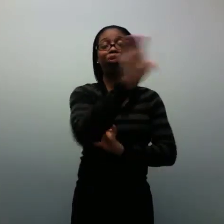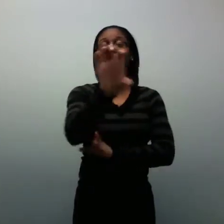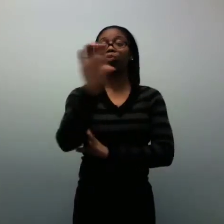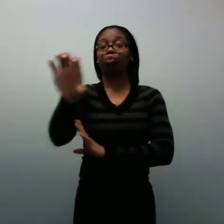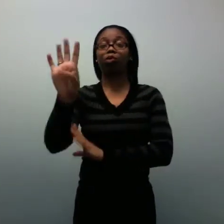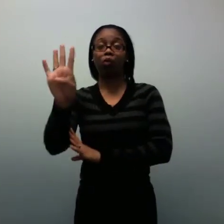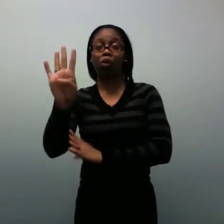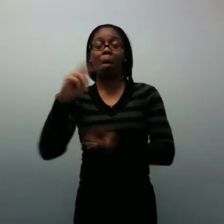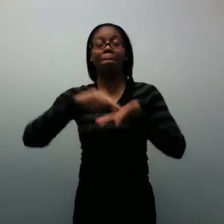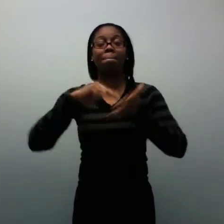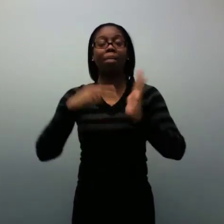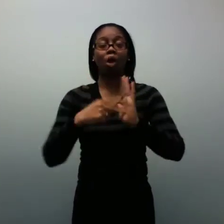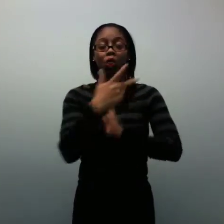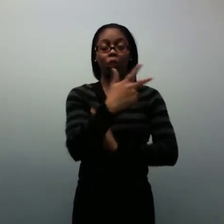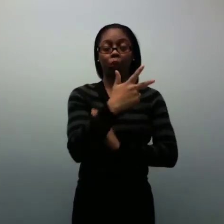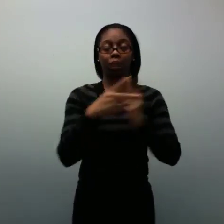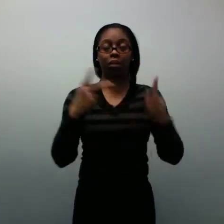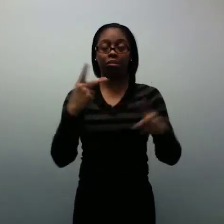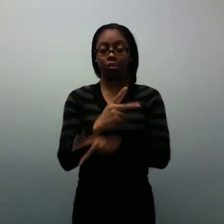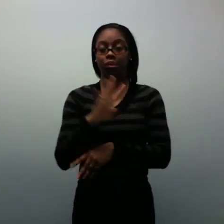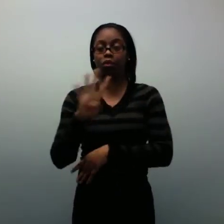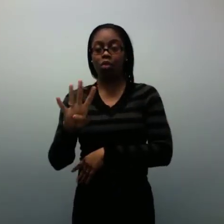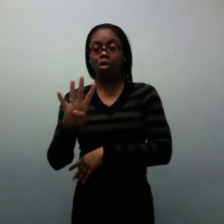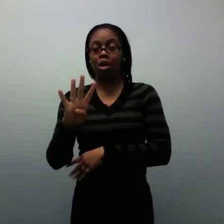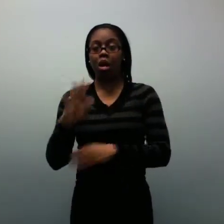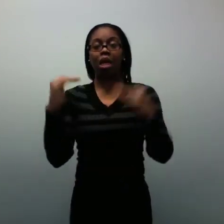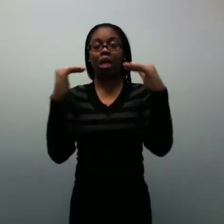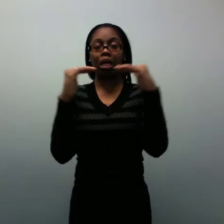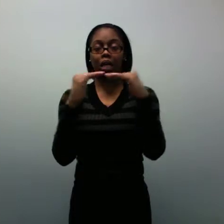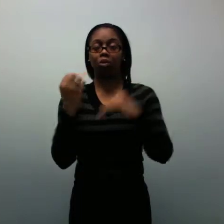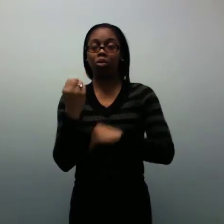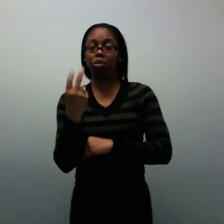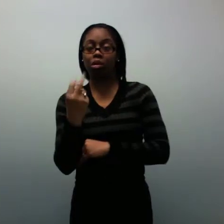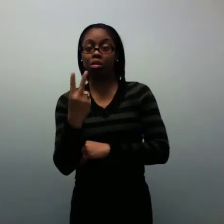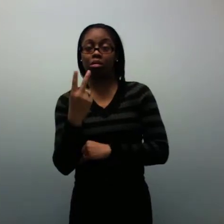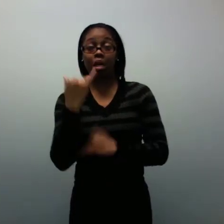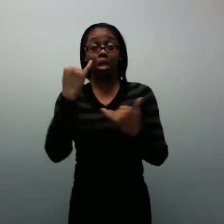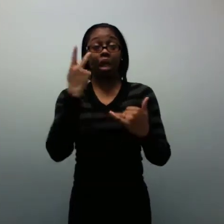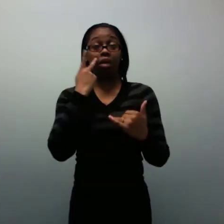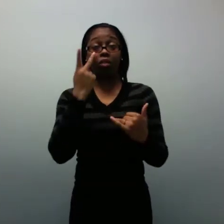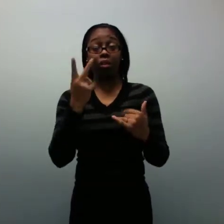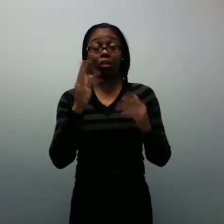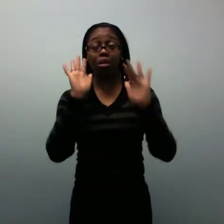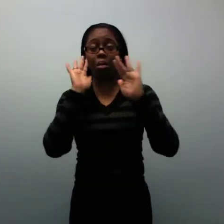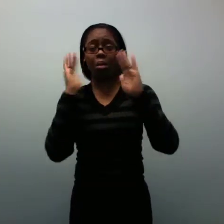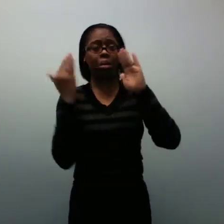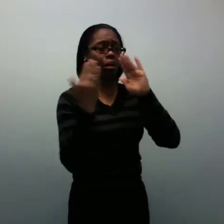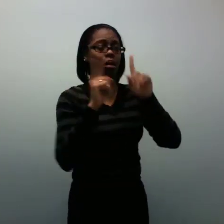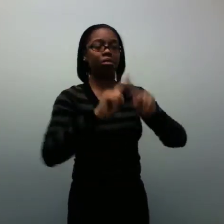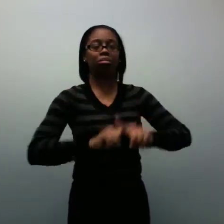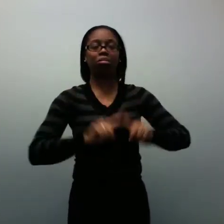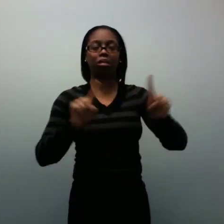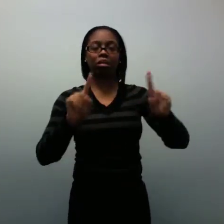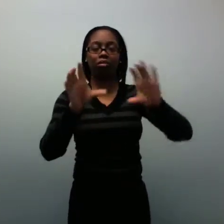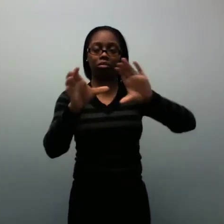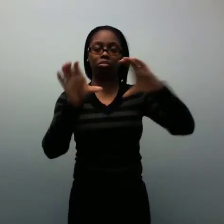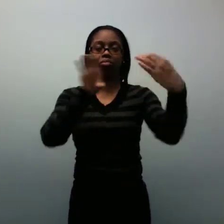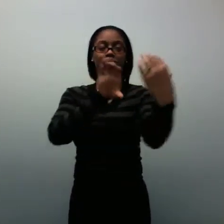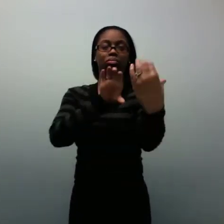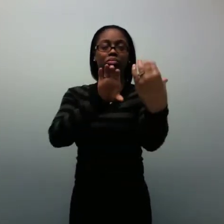12. Notice if you turn your head sideways, you might see 4 rows of 3. 4 times 3 is the same as 3 times 4.